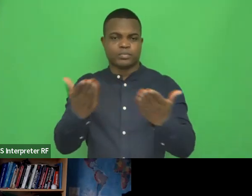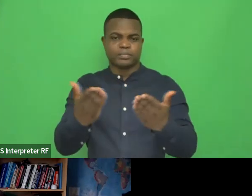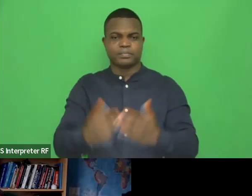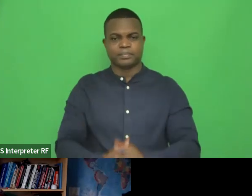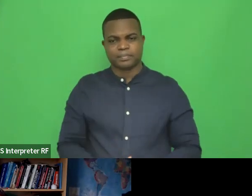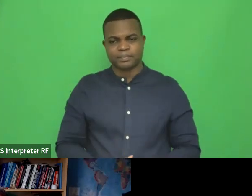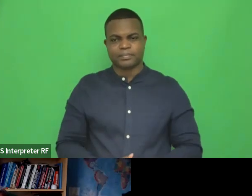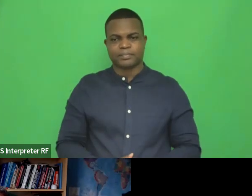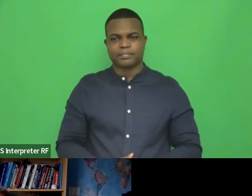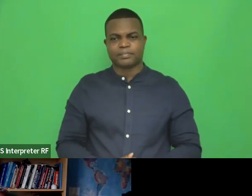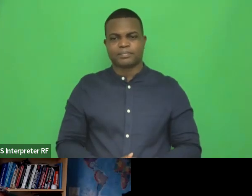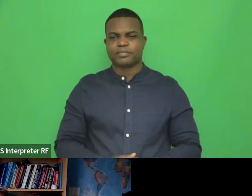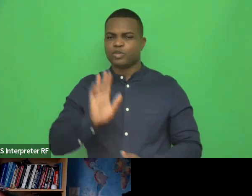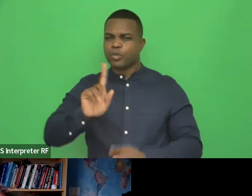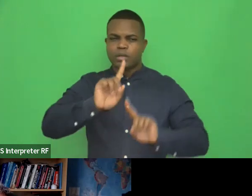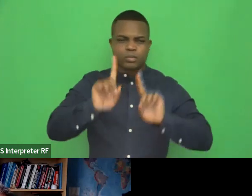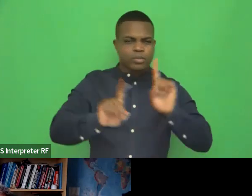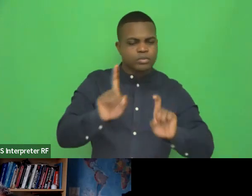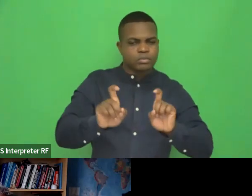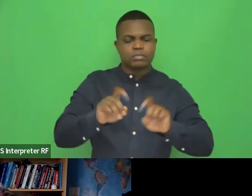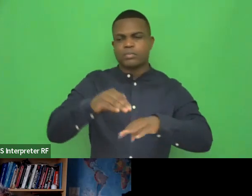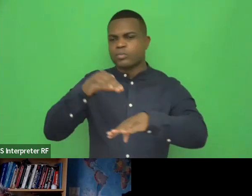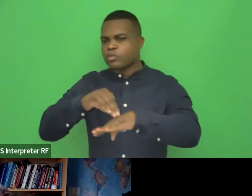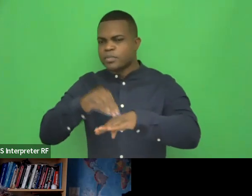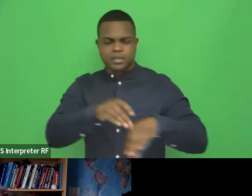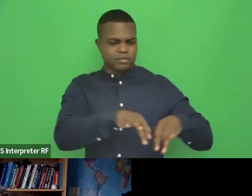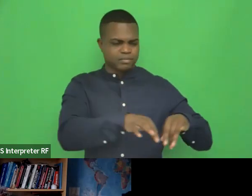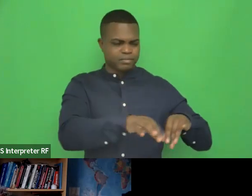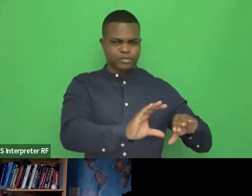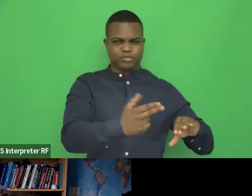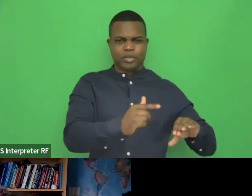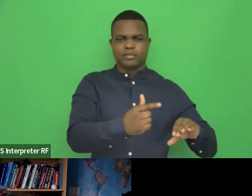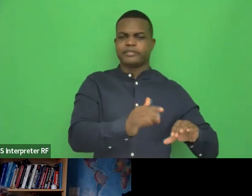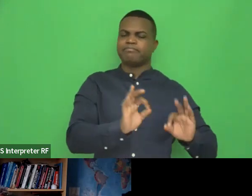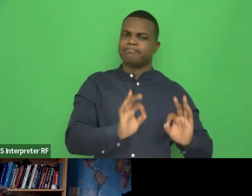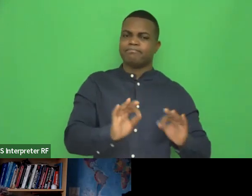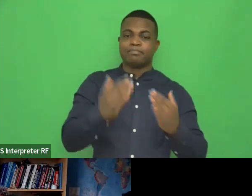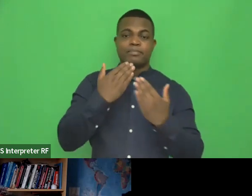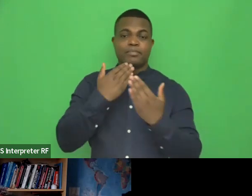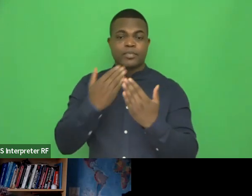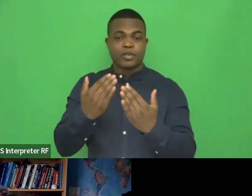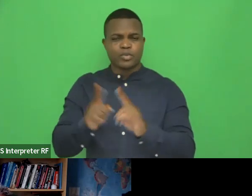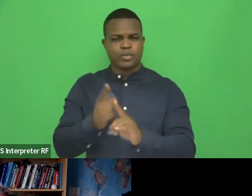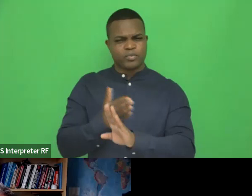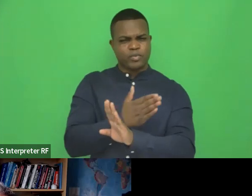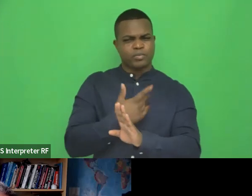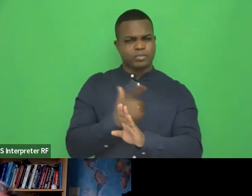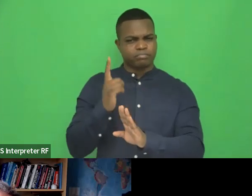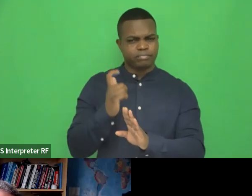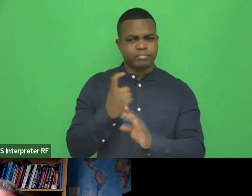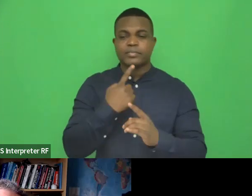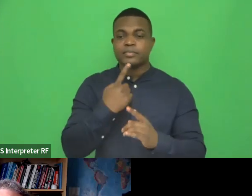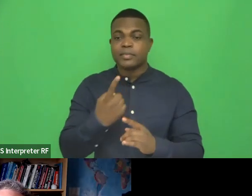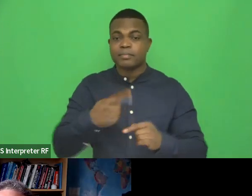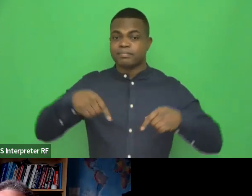will make this training available, and if anything, any doubt, don't hesitate to send it to us.